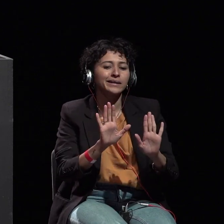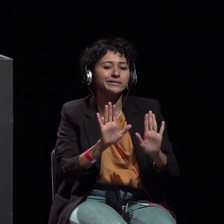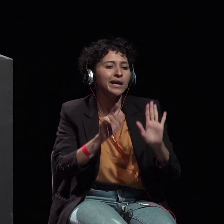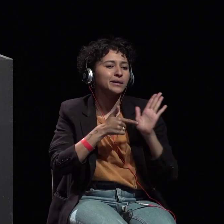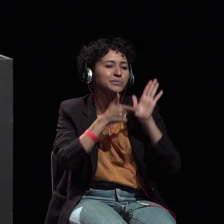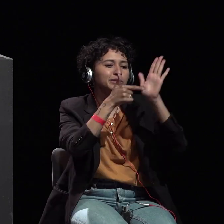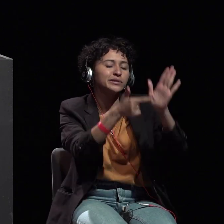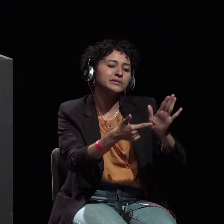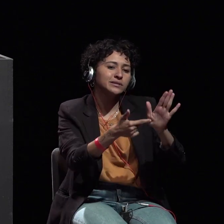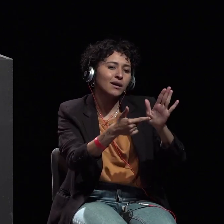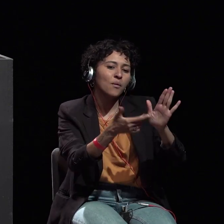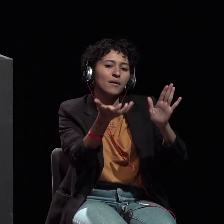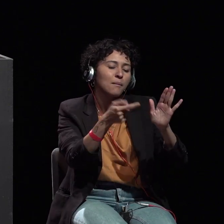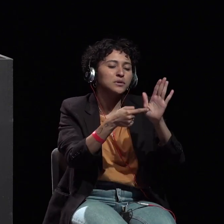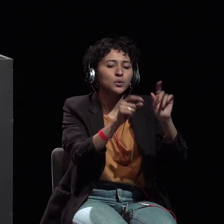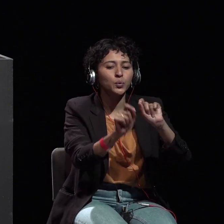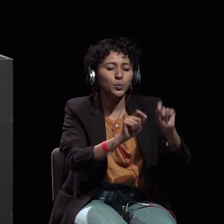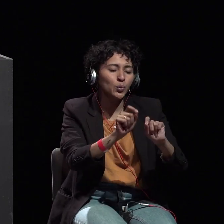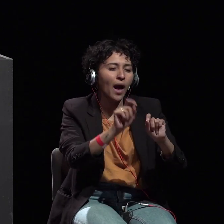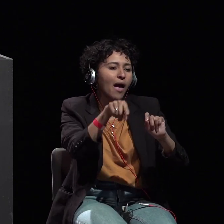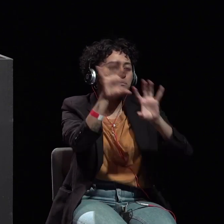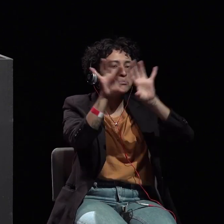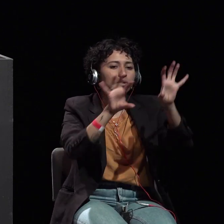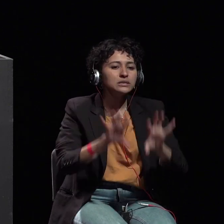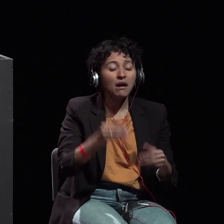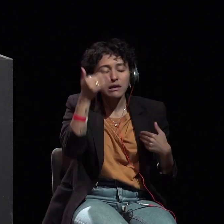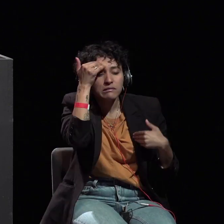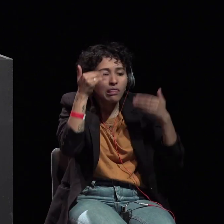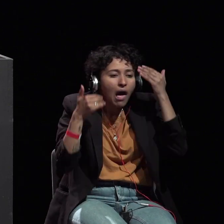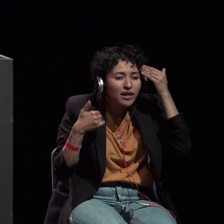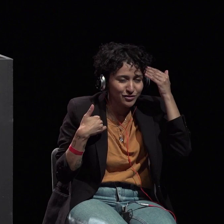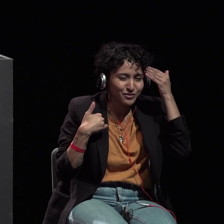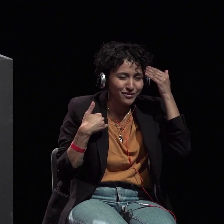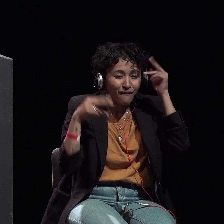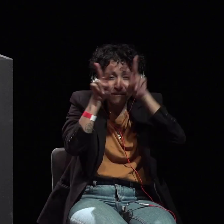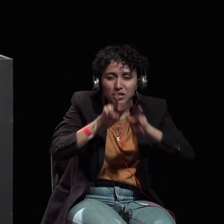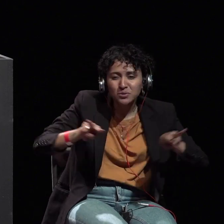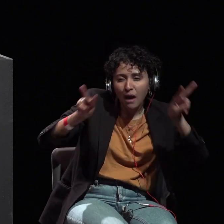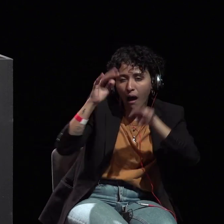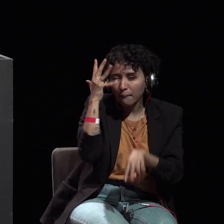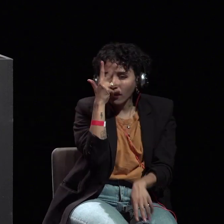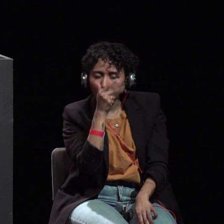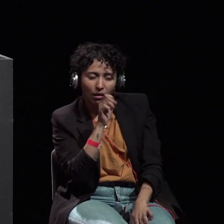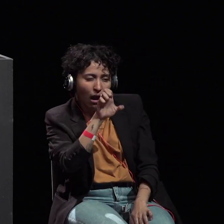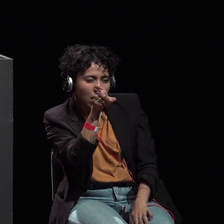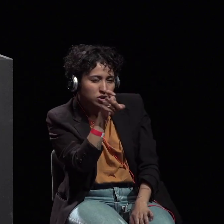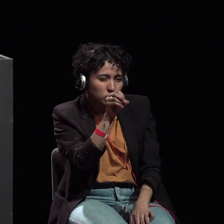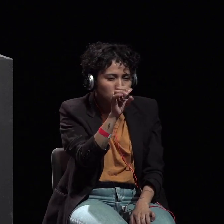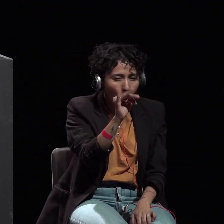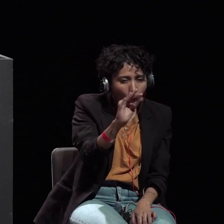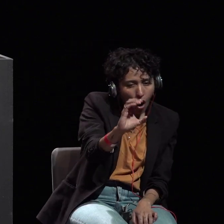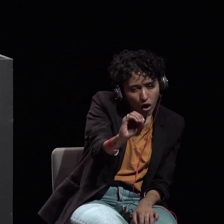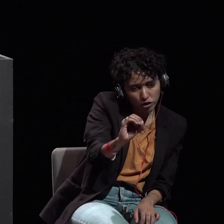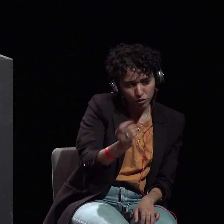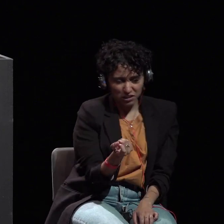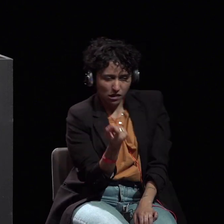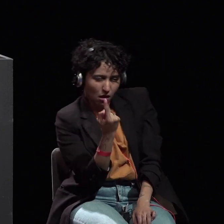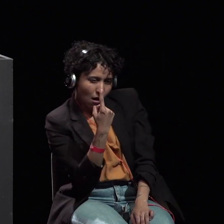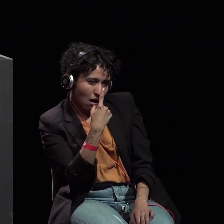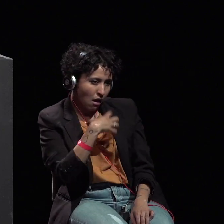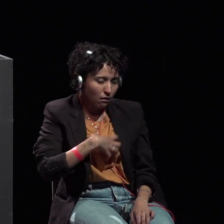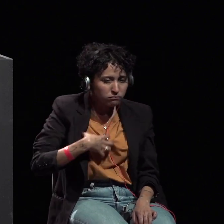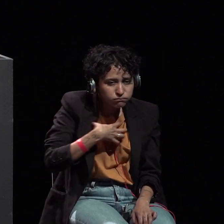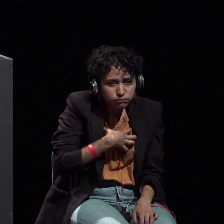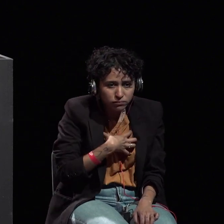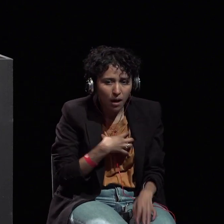deemed mysterious and detachable from their own histories. Indeed, these belongings were seen as exceedingly exotic by previous curators because